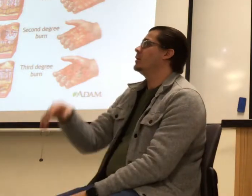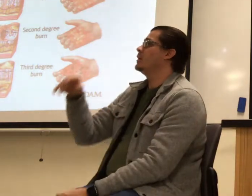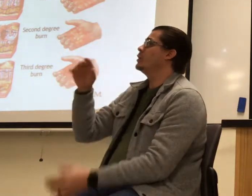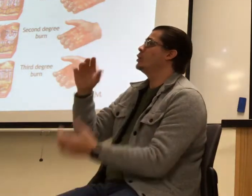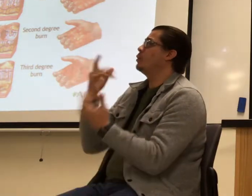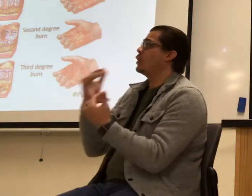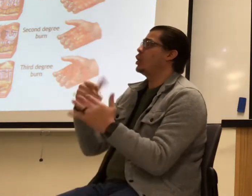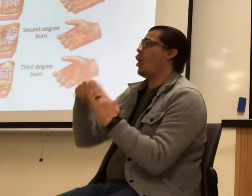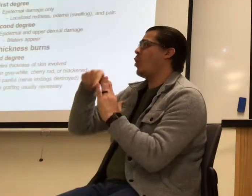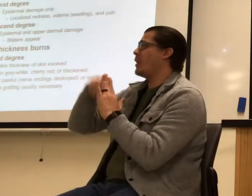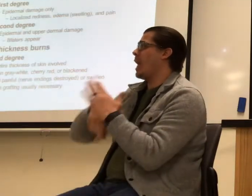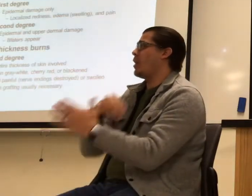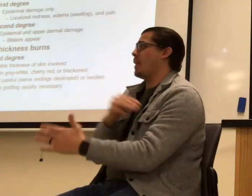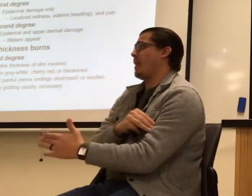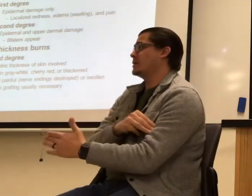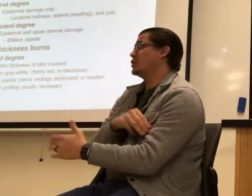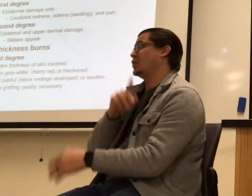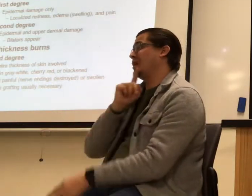Okay.